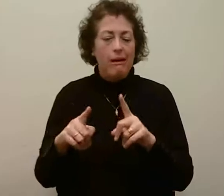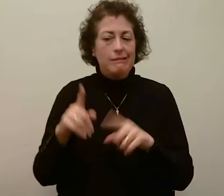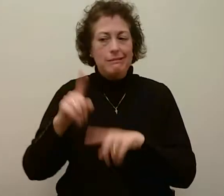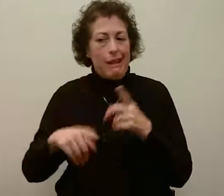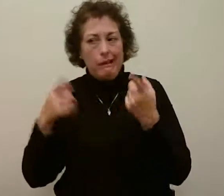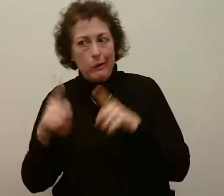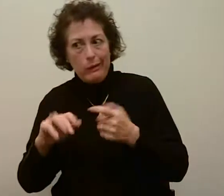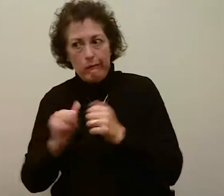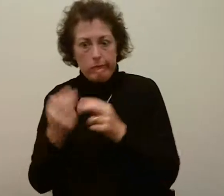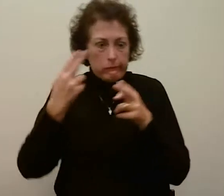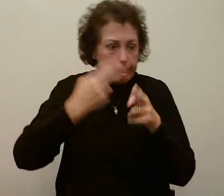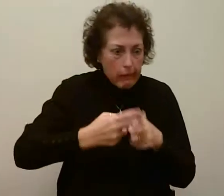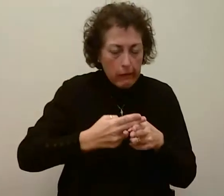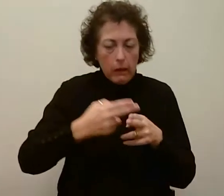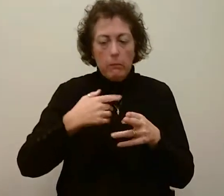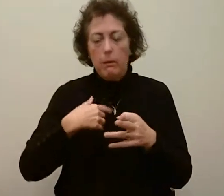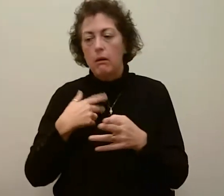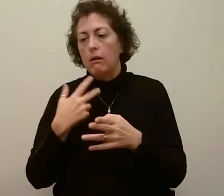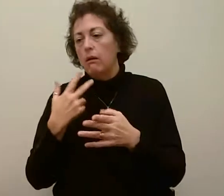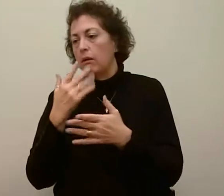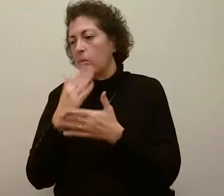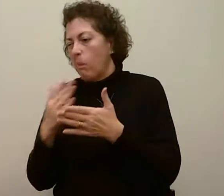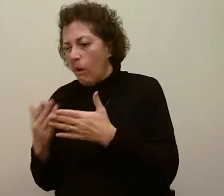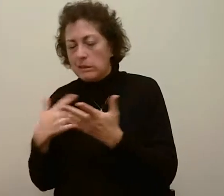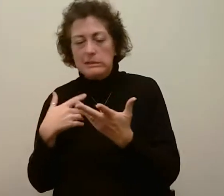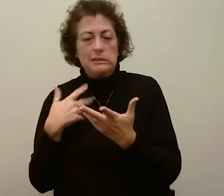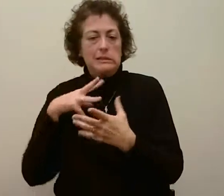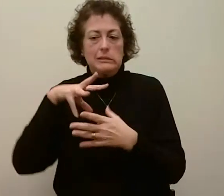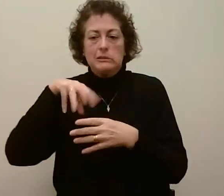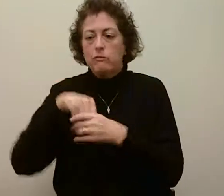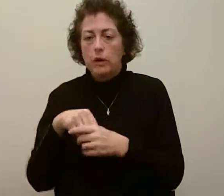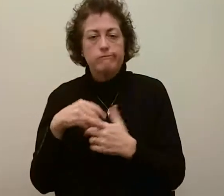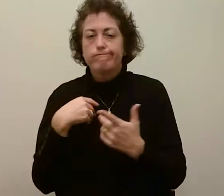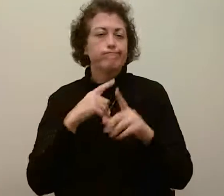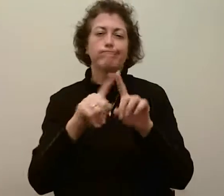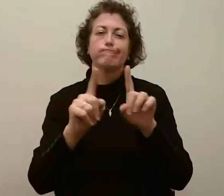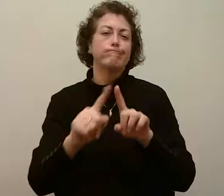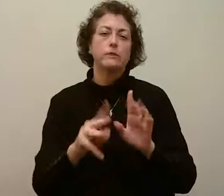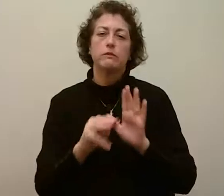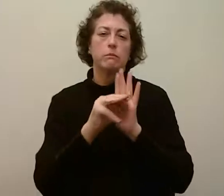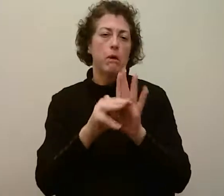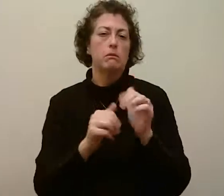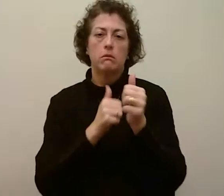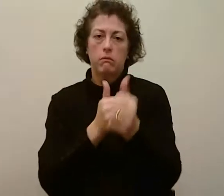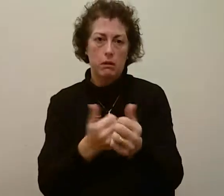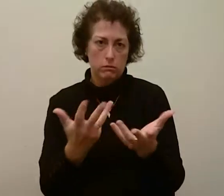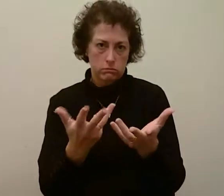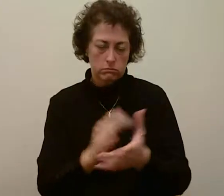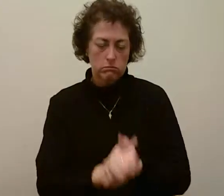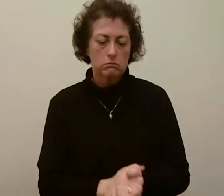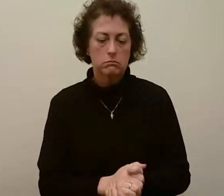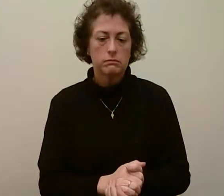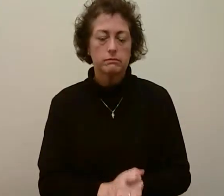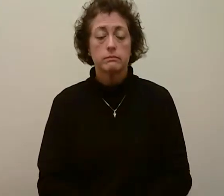of the stages, the contents involved, that kind of thing. There are different models. Now, the models describe the